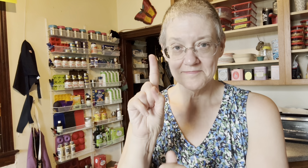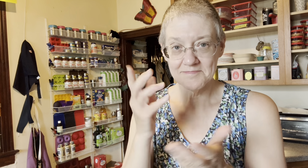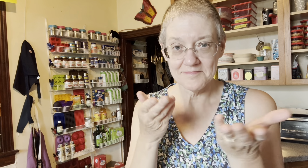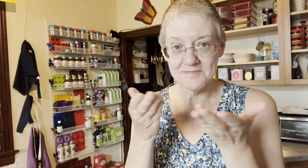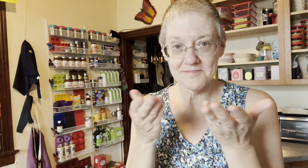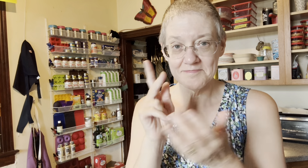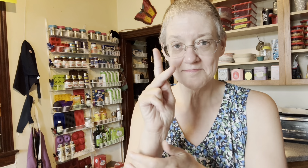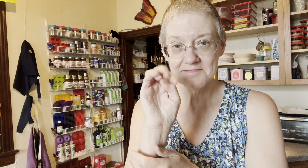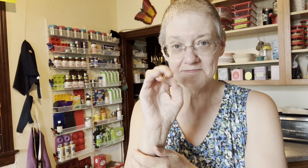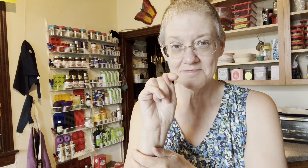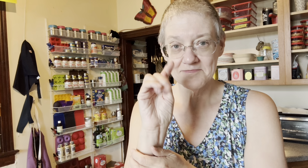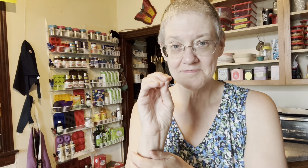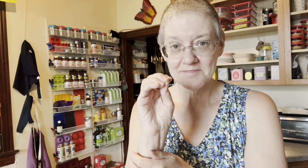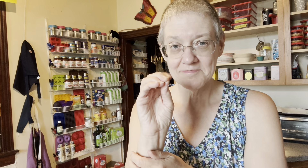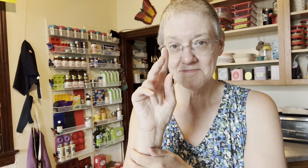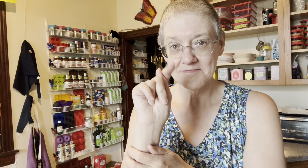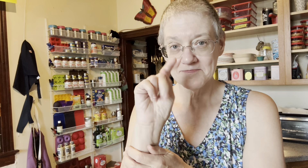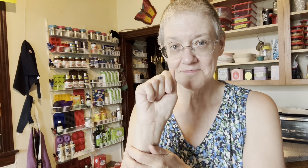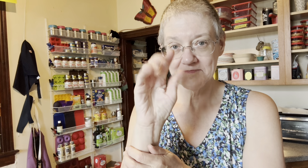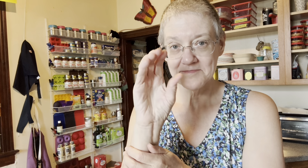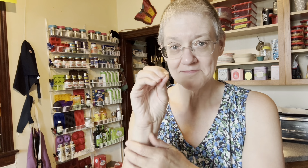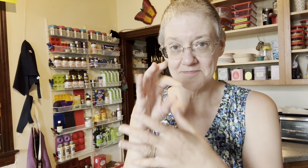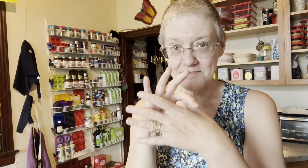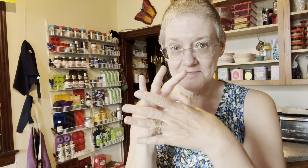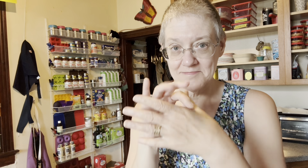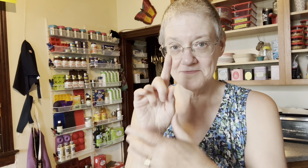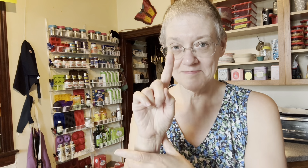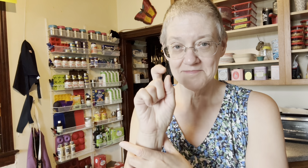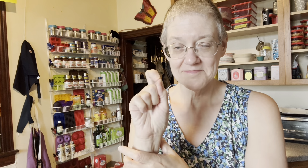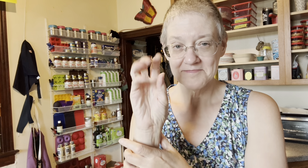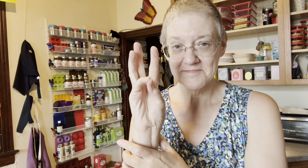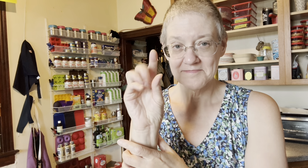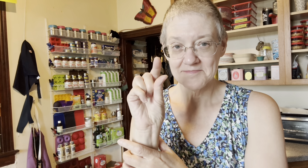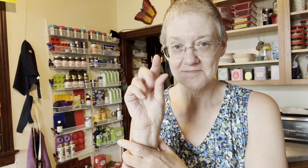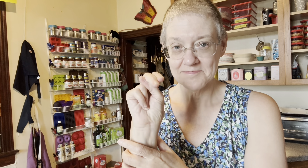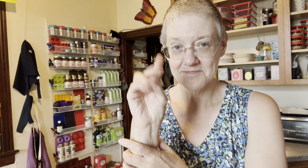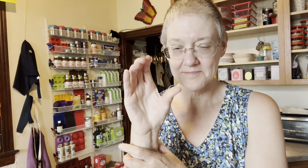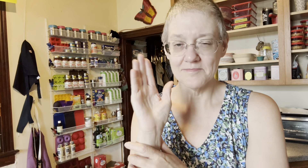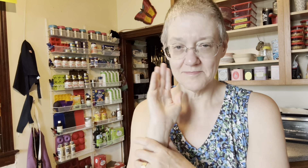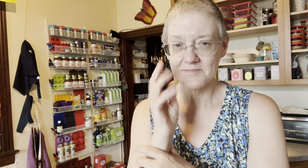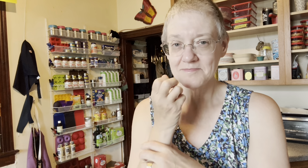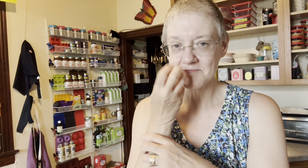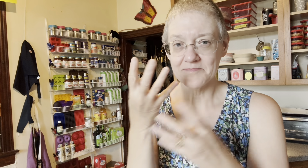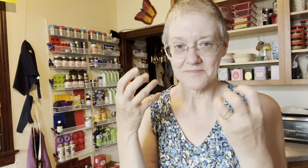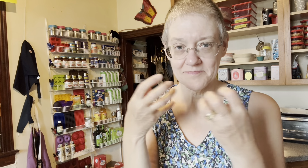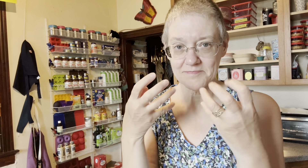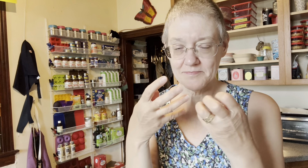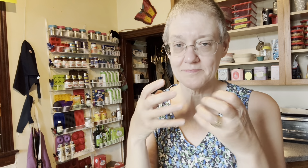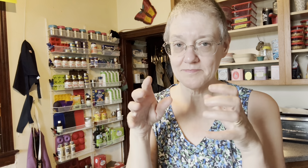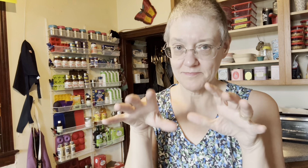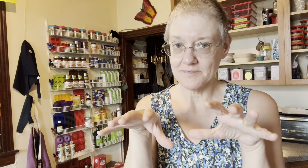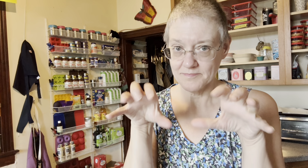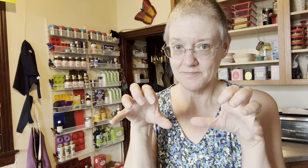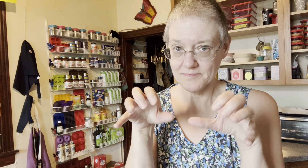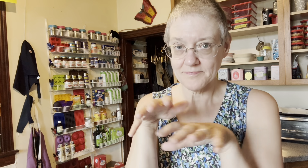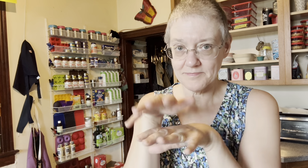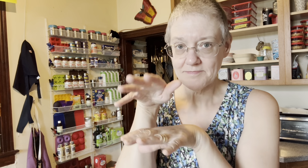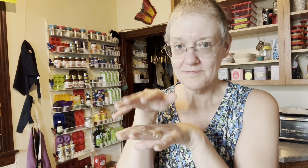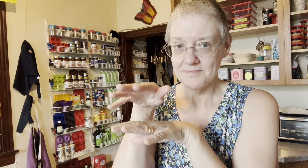1 serving of keto taco meat, 1.6 grams of net carbs. And I have those stocked and ready to go in the freezer. We'll